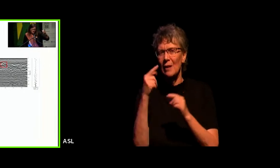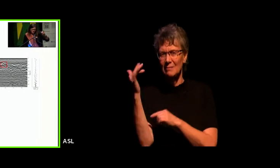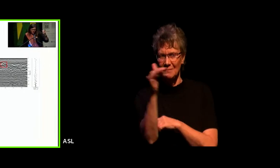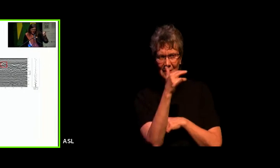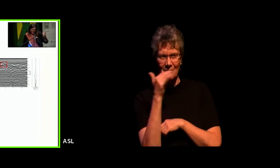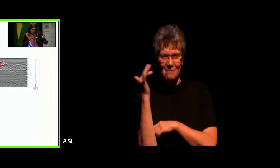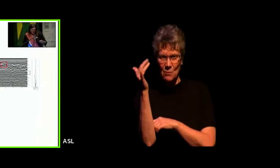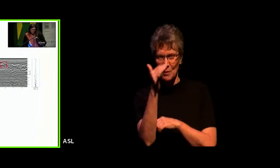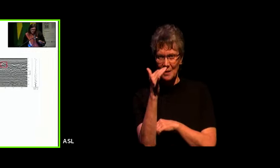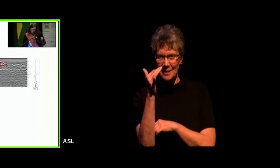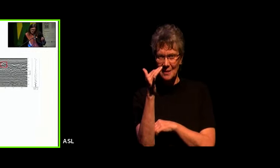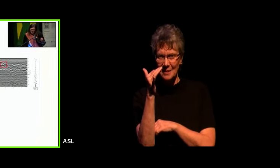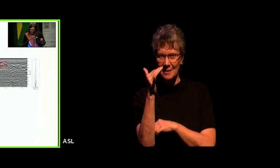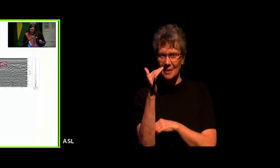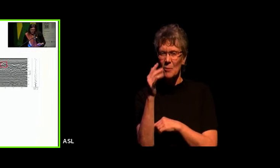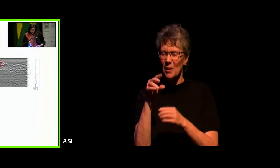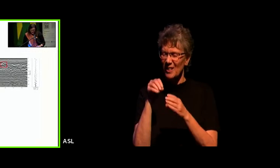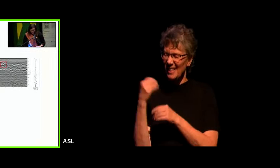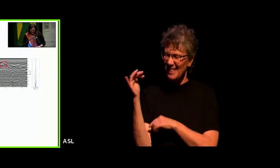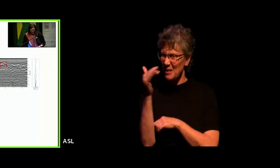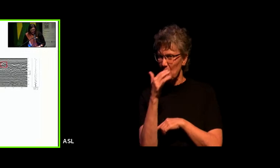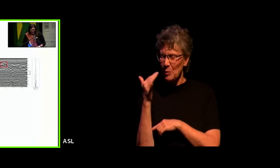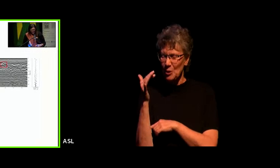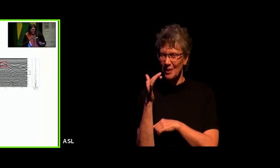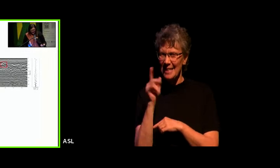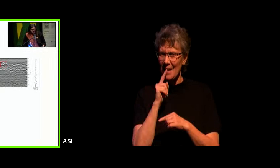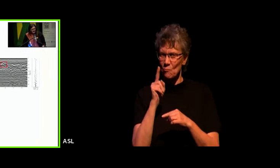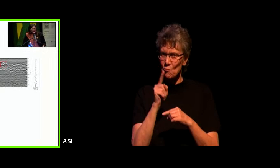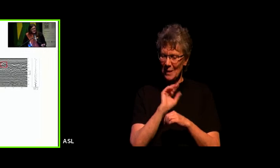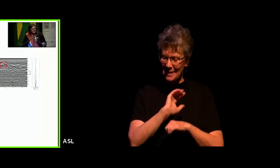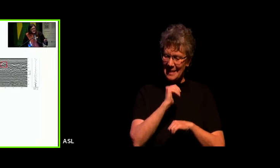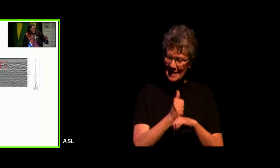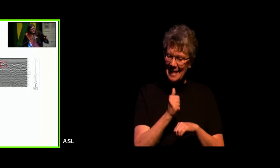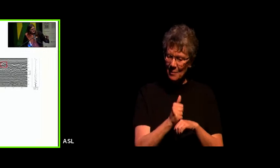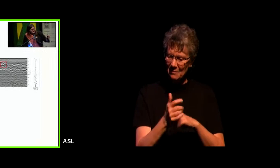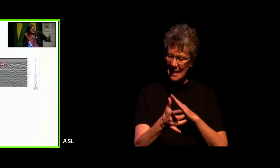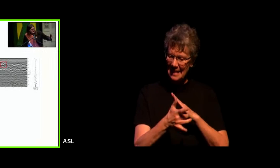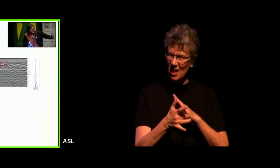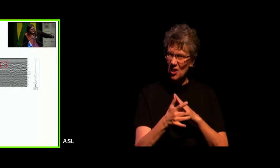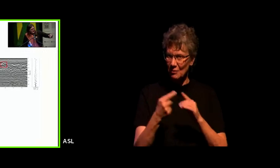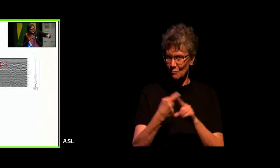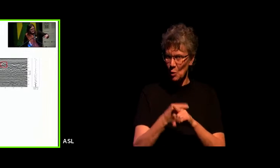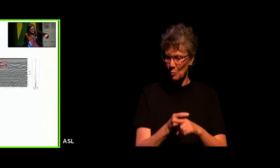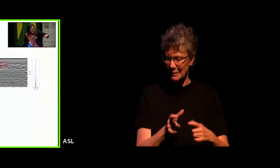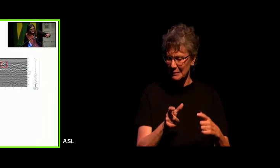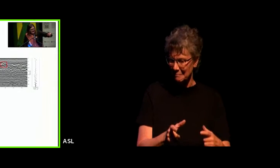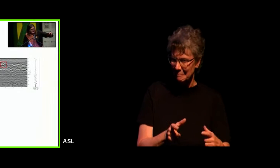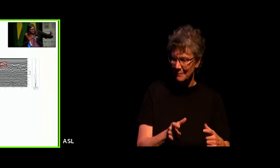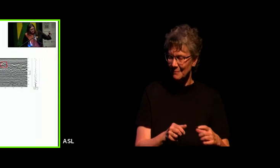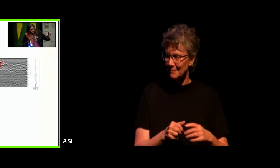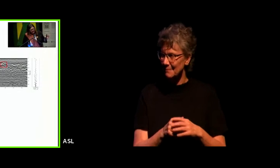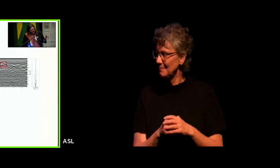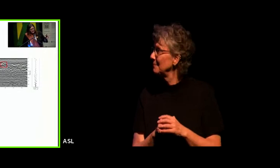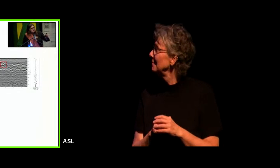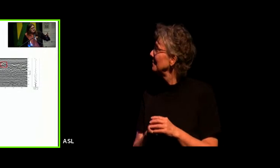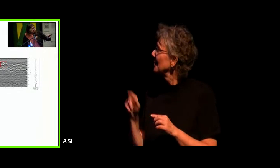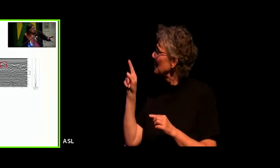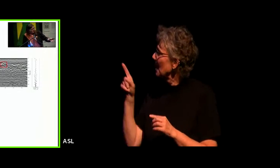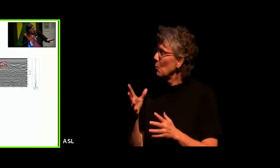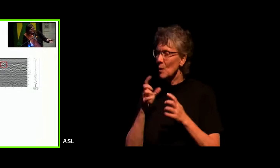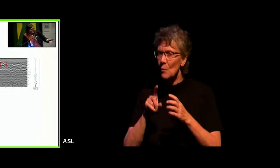when you're looking at areas of bush, you can't really use it. But we want to protect the area. There's the face of the bank is eroding, and